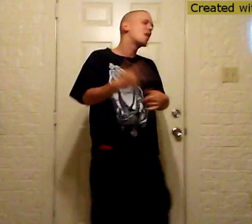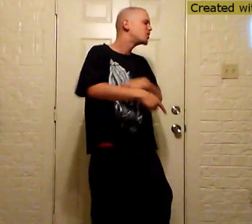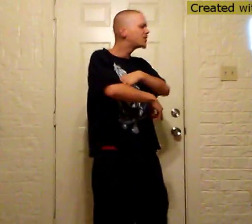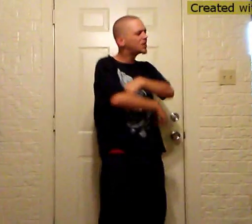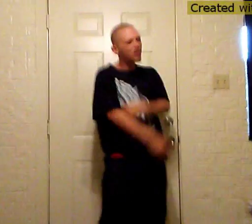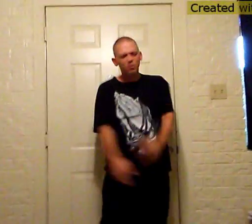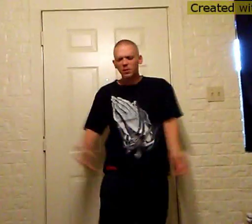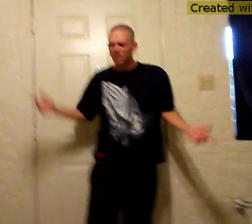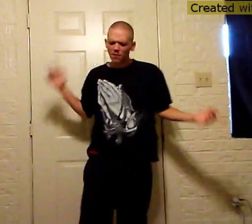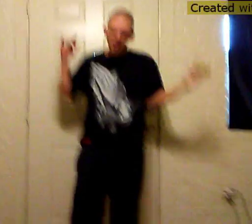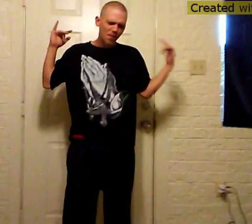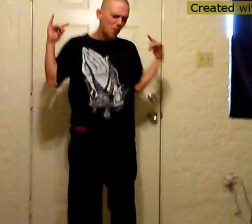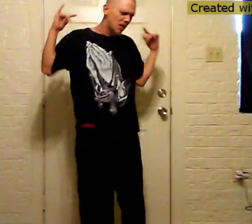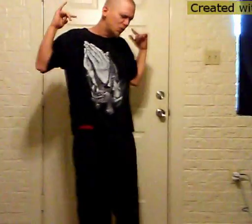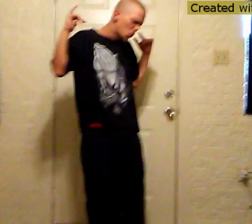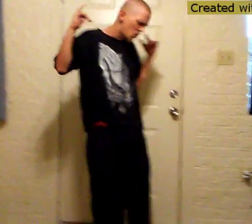even judge me if you ever been through what I've been